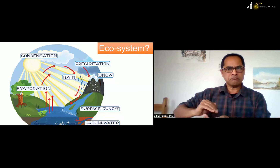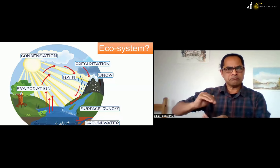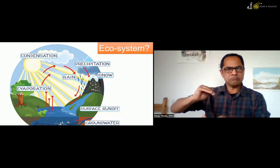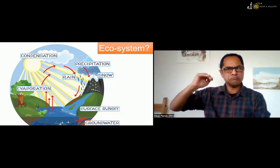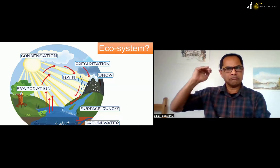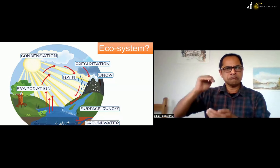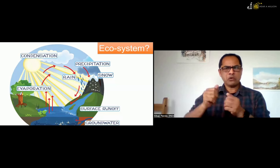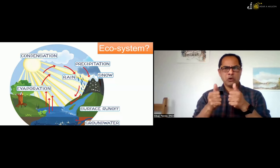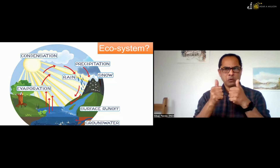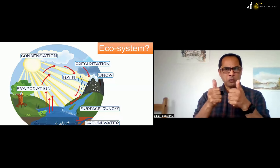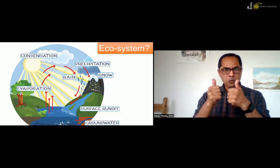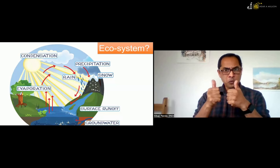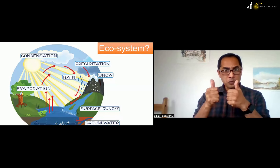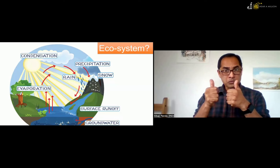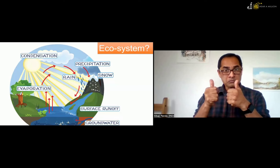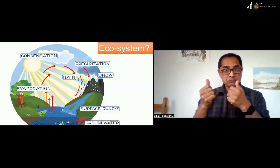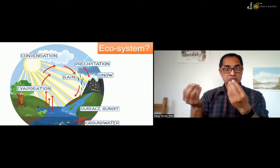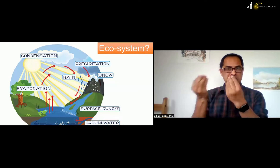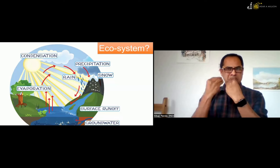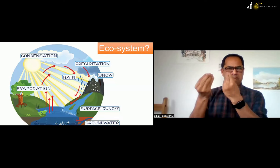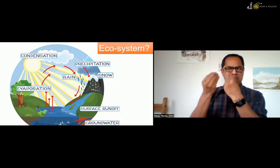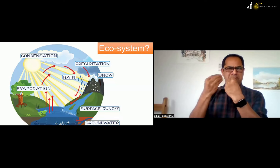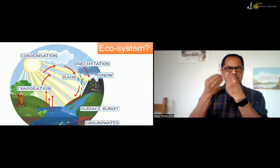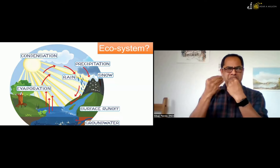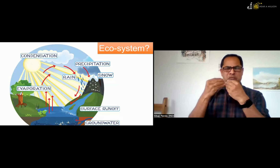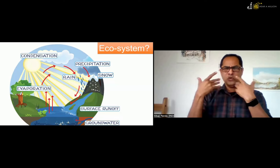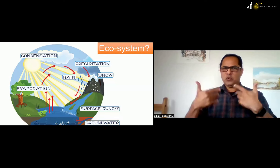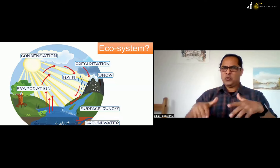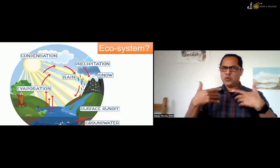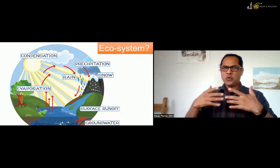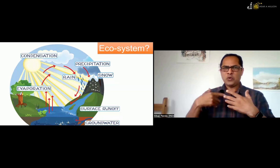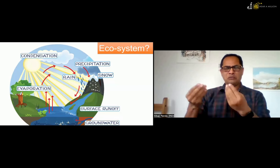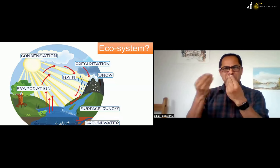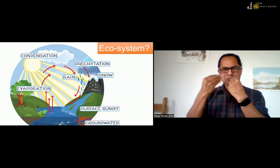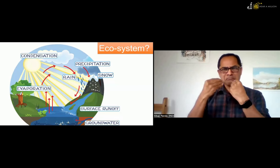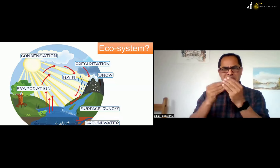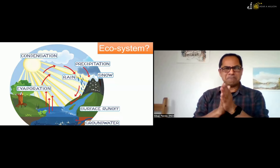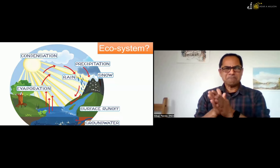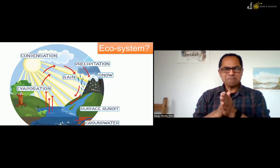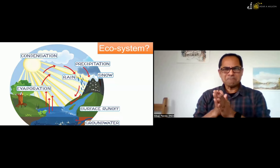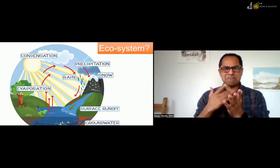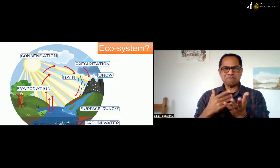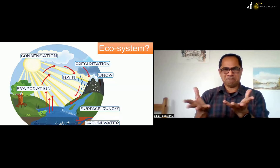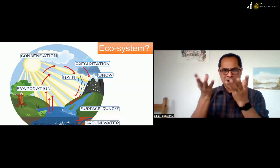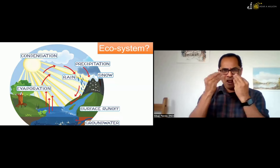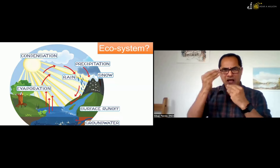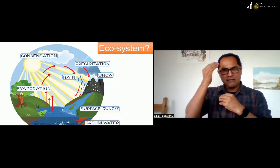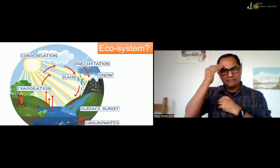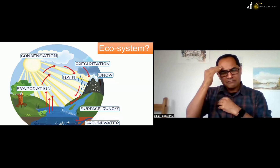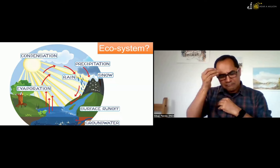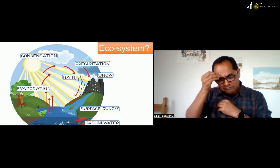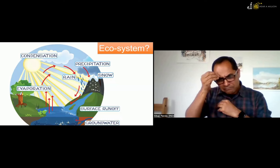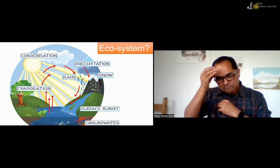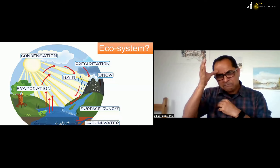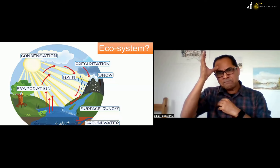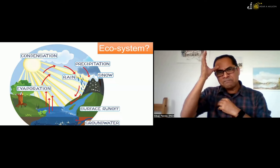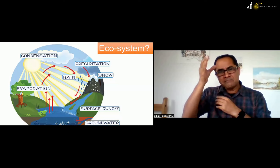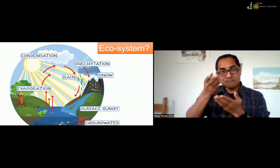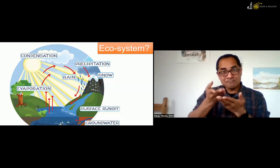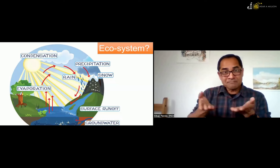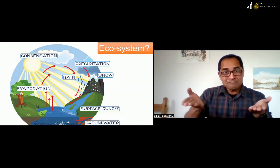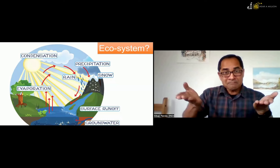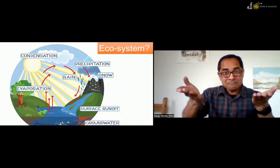myself. And I would start with how many of you, you know, went to school and had a fantastic or a good education,